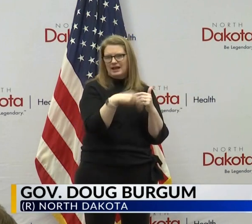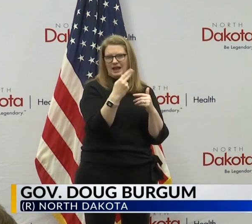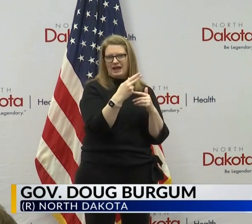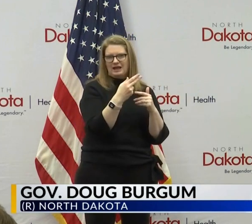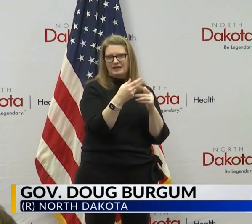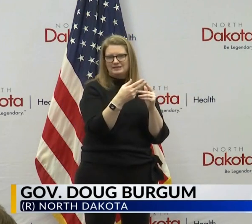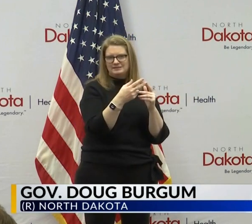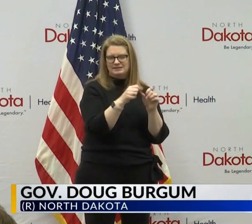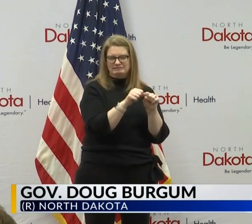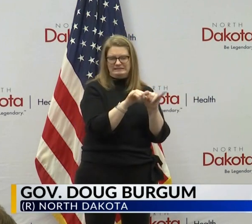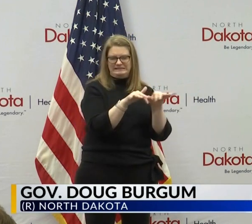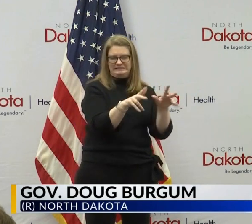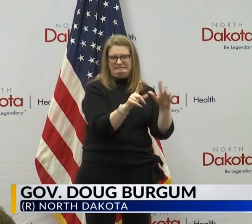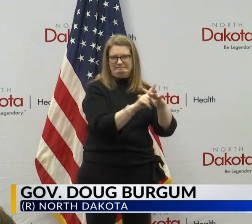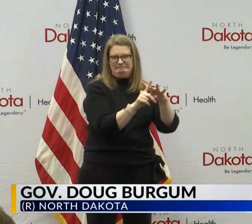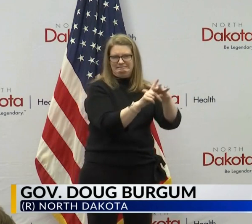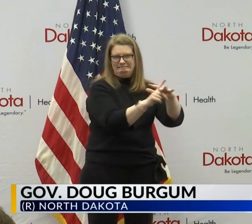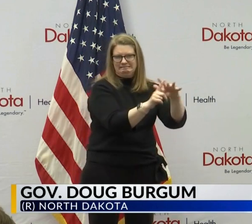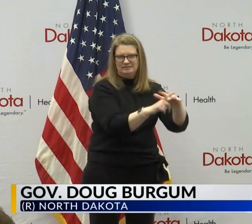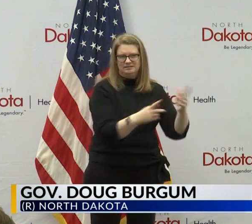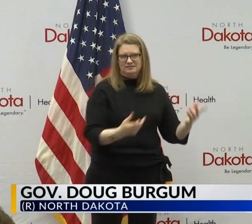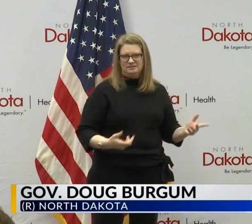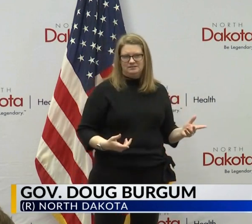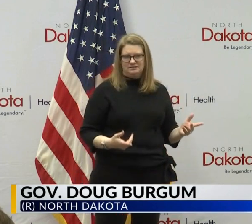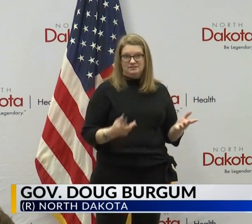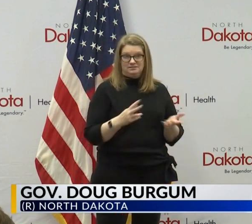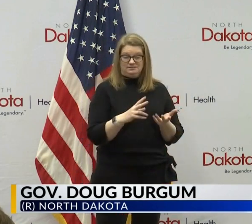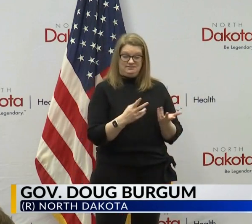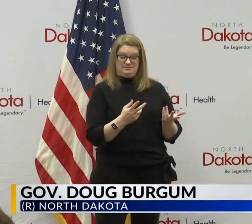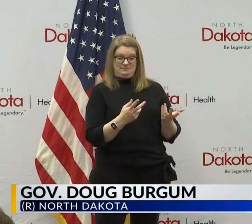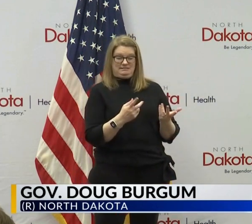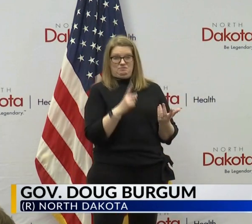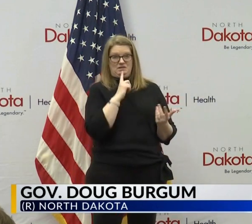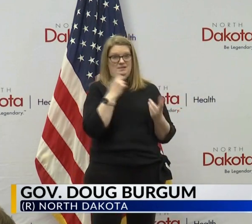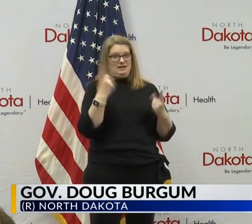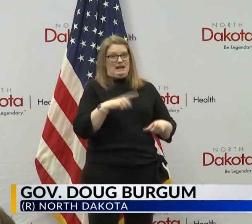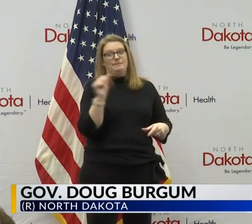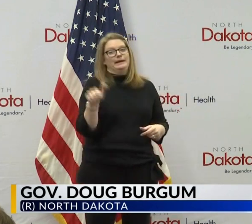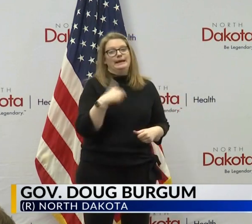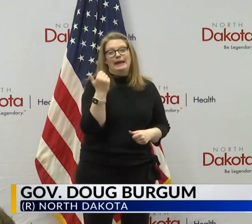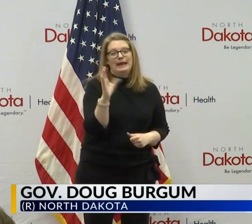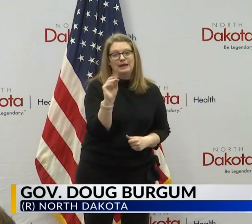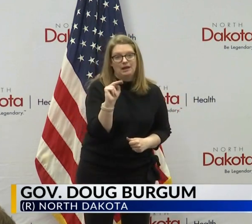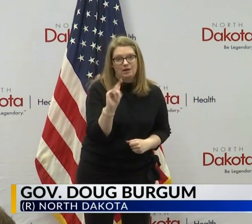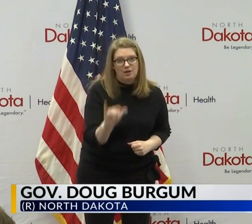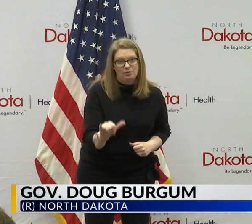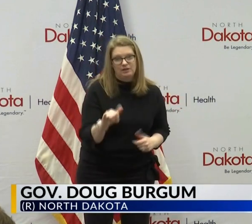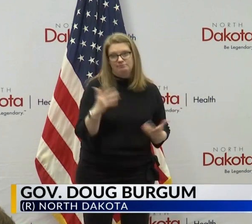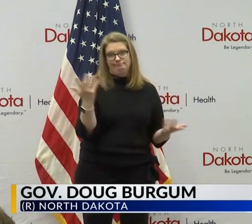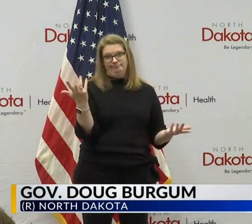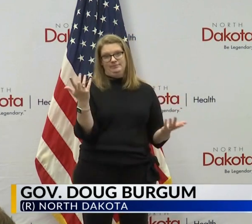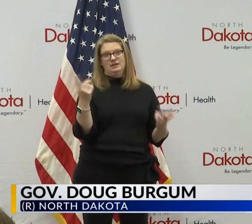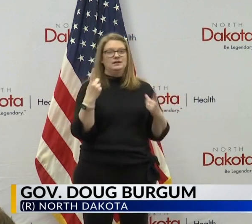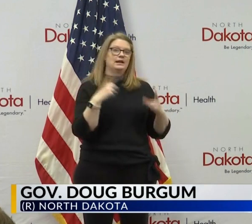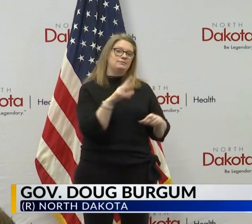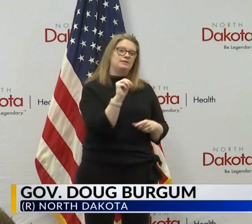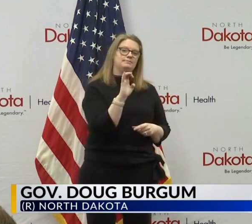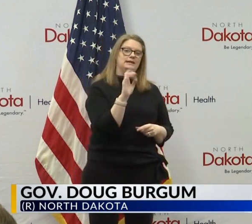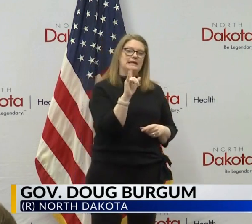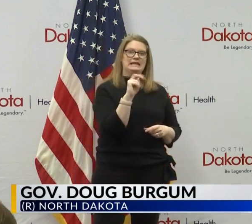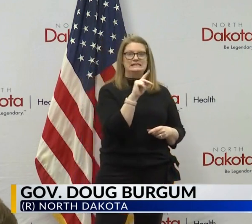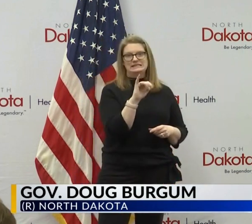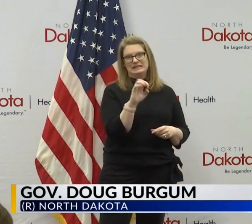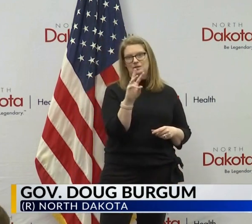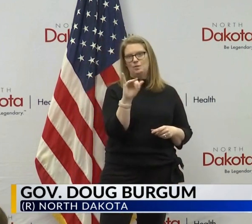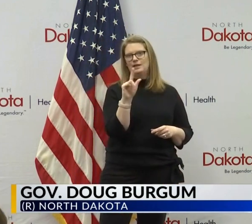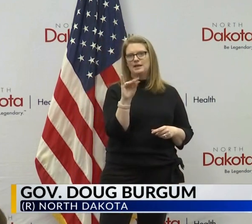what occurred there, but that can occur in any county. It's really, could have happened in McKinsey, could have happened in